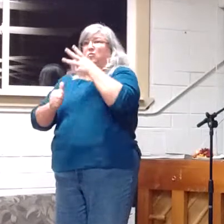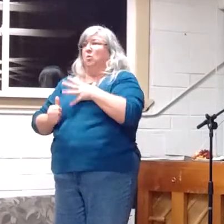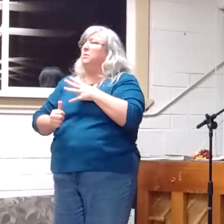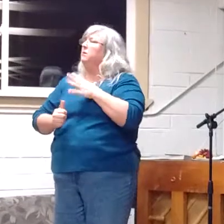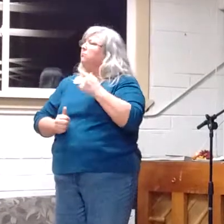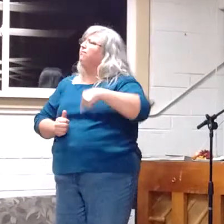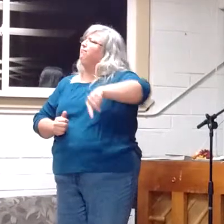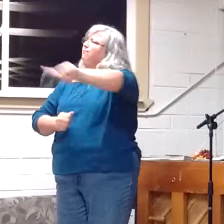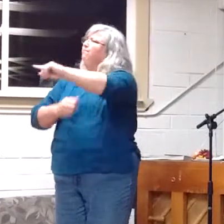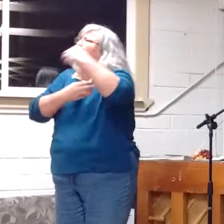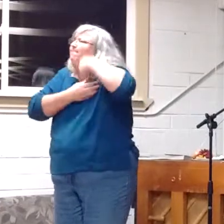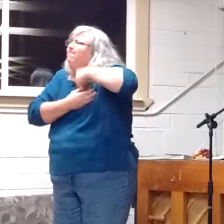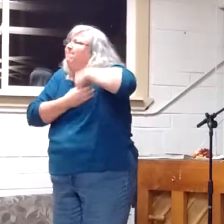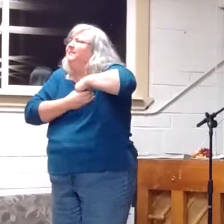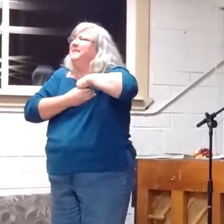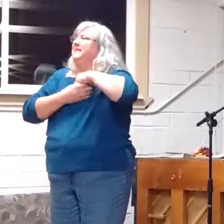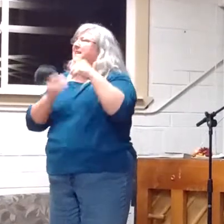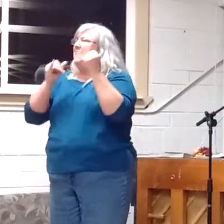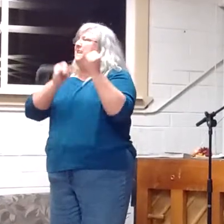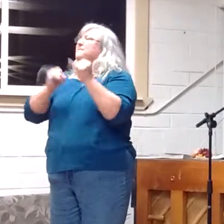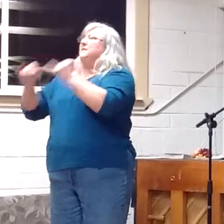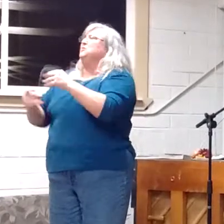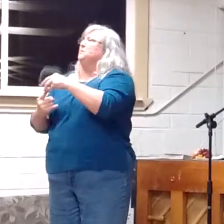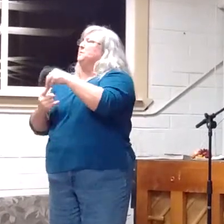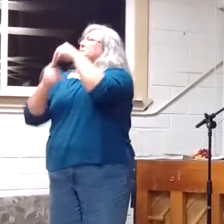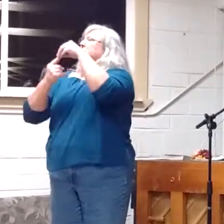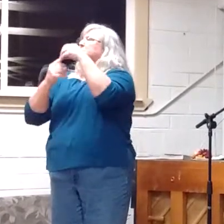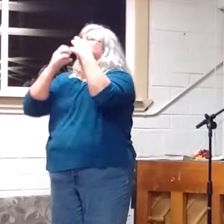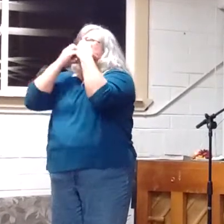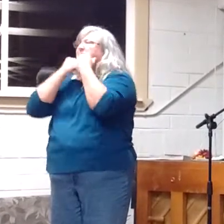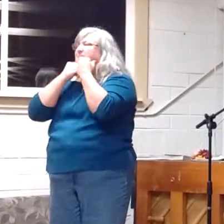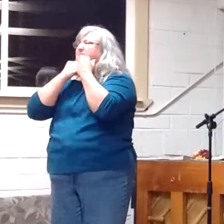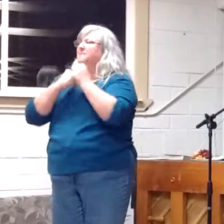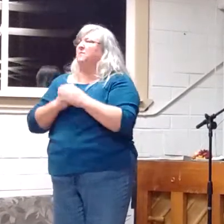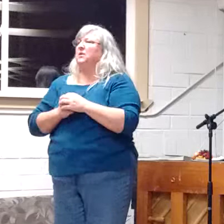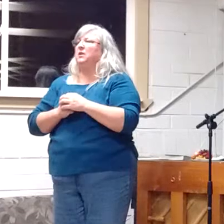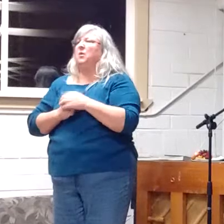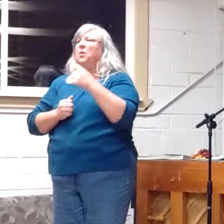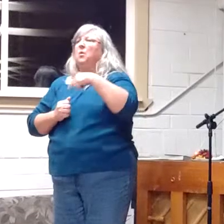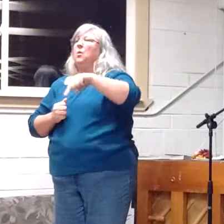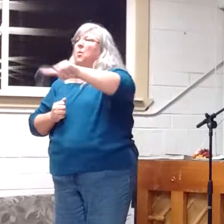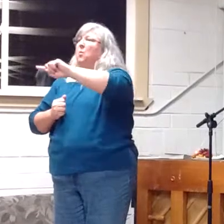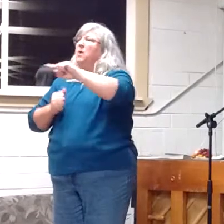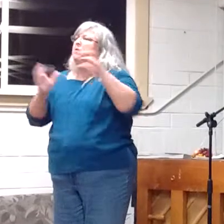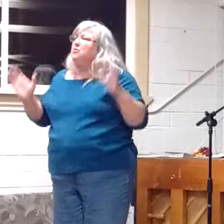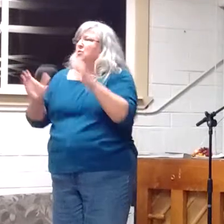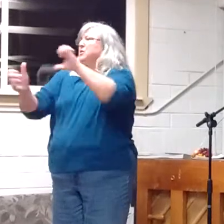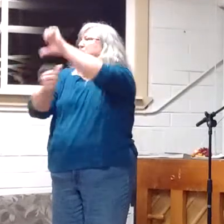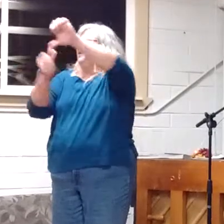kind. Holding each other up, for no one woman should be left behind.